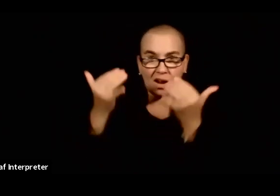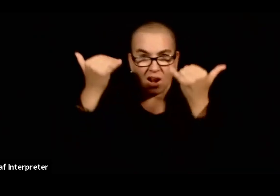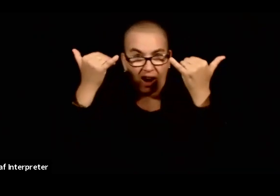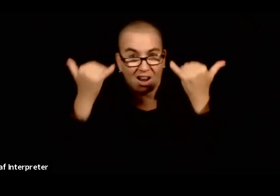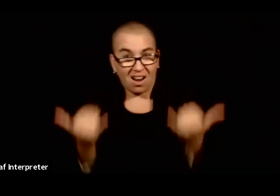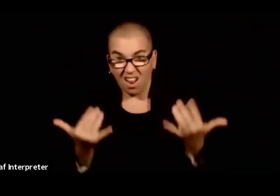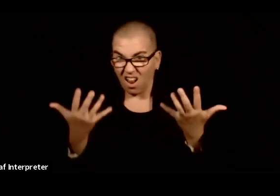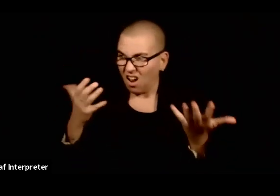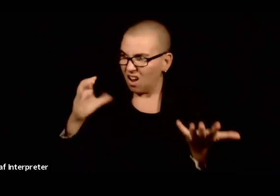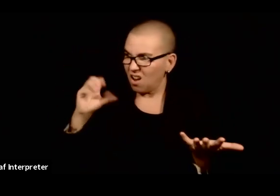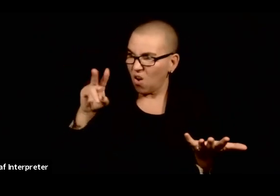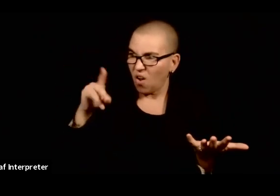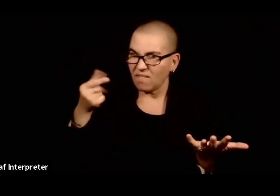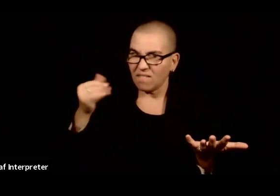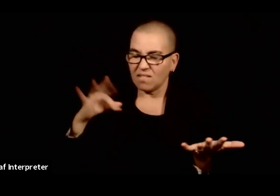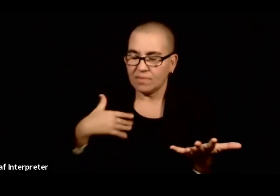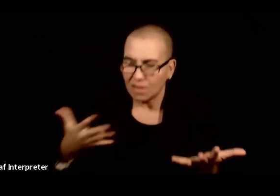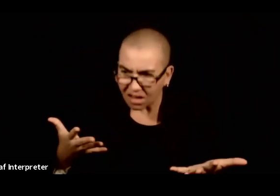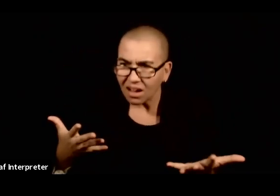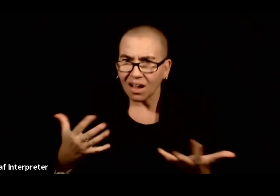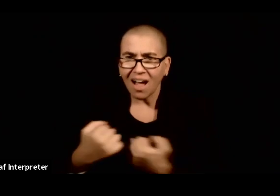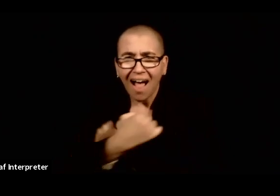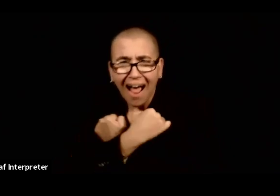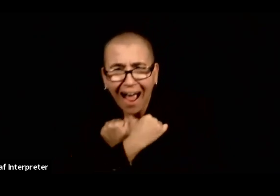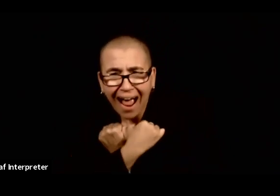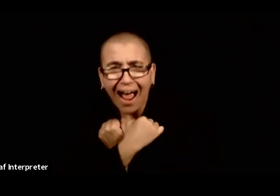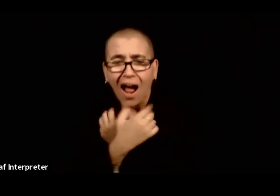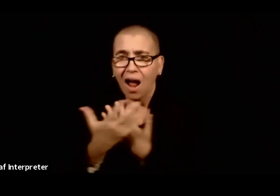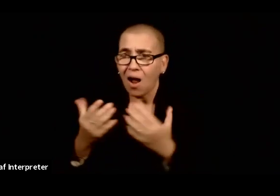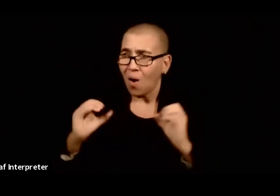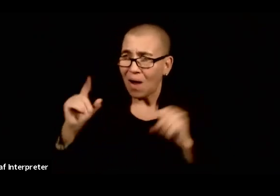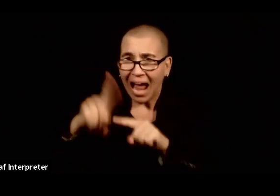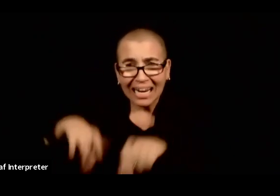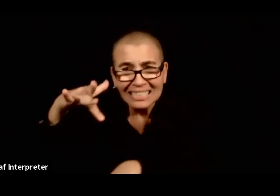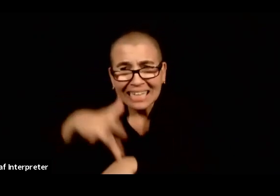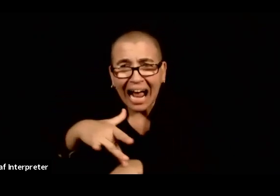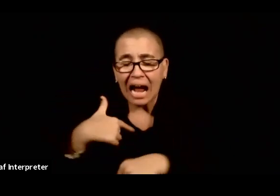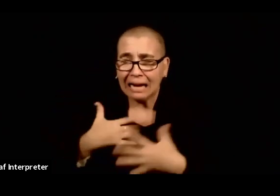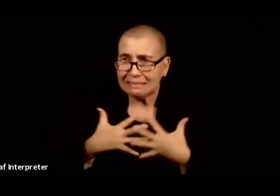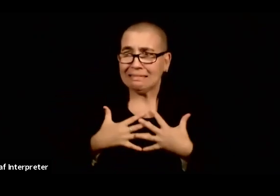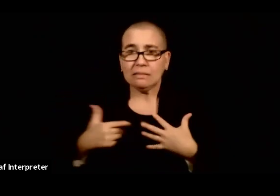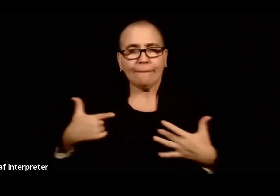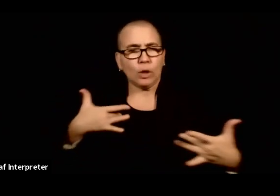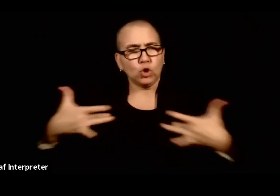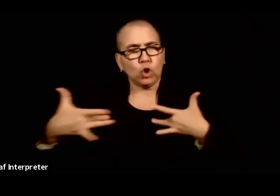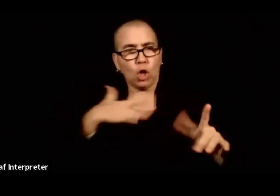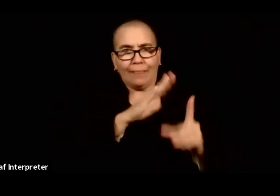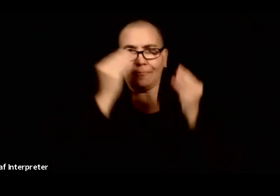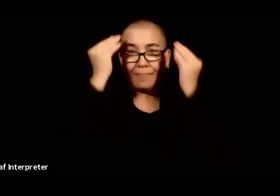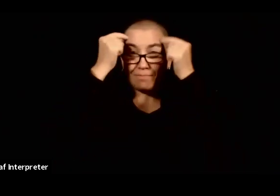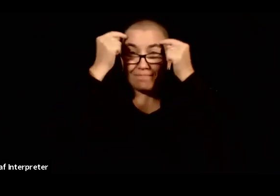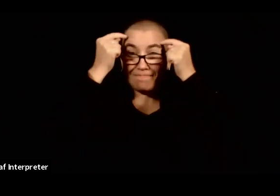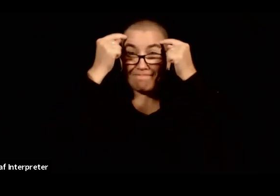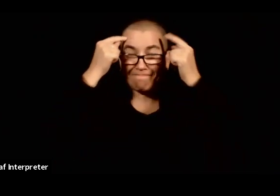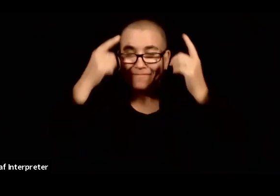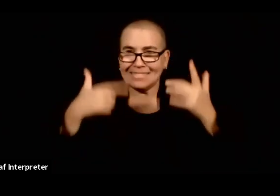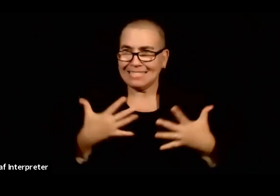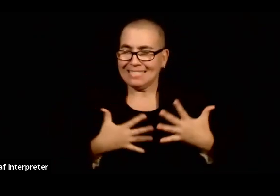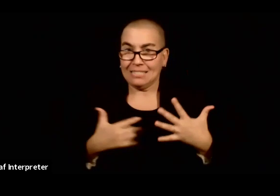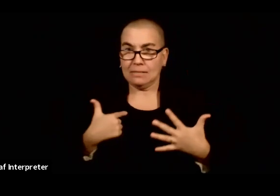her Alzheimer's. At night, I lay in bed, obsessively putting into my Google search, when will nursing homes be